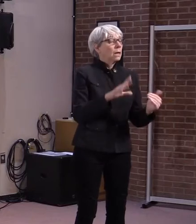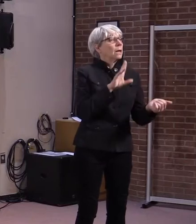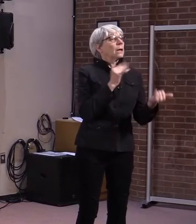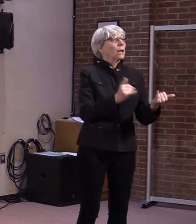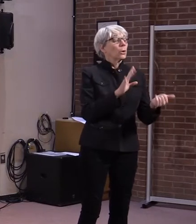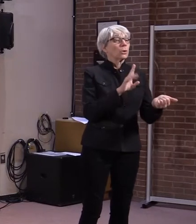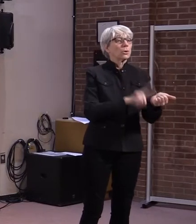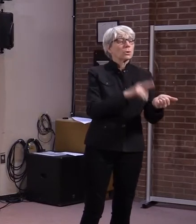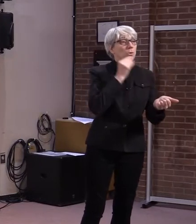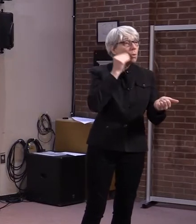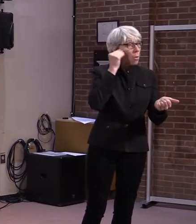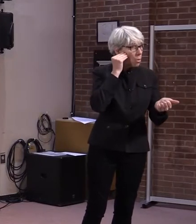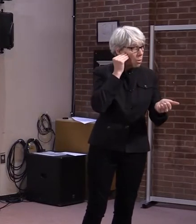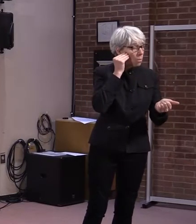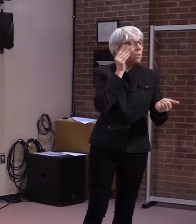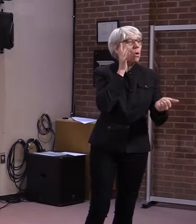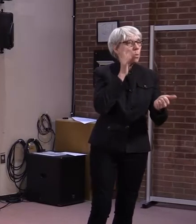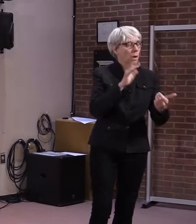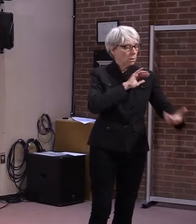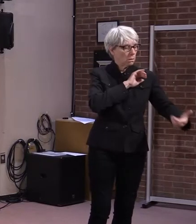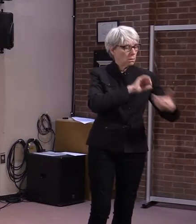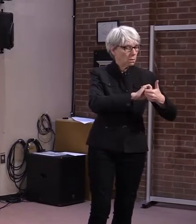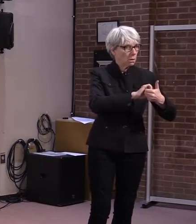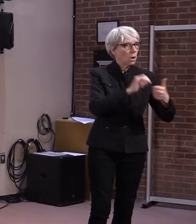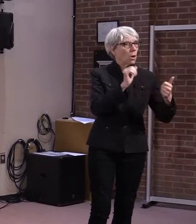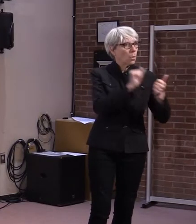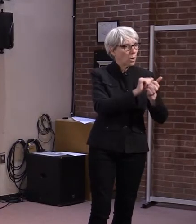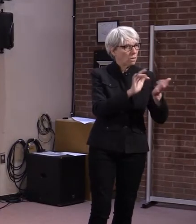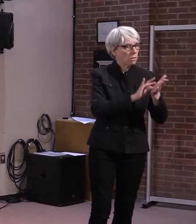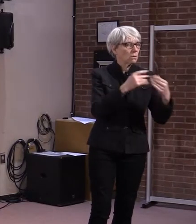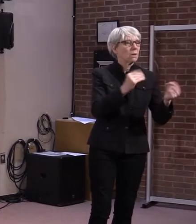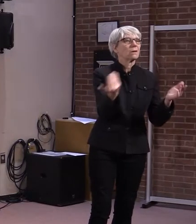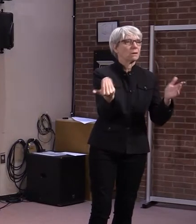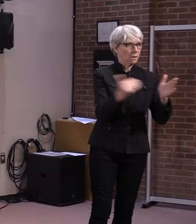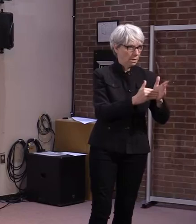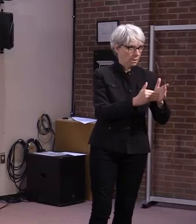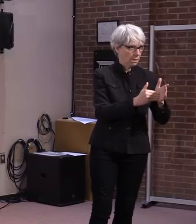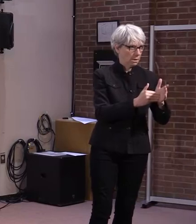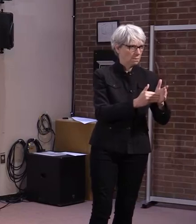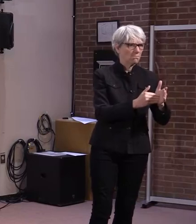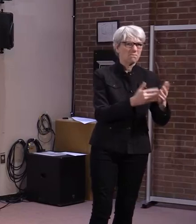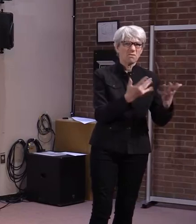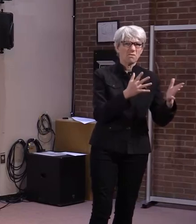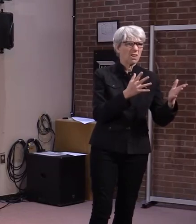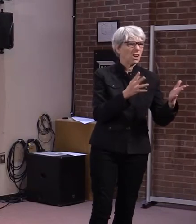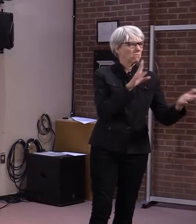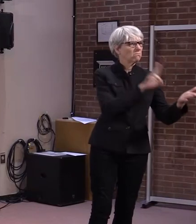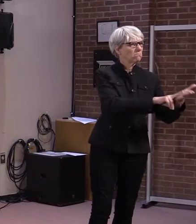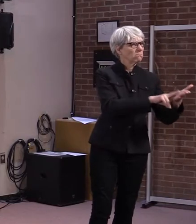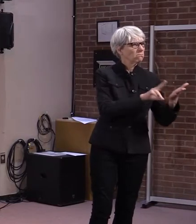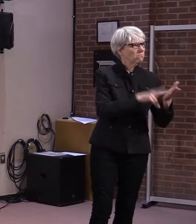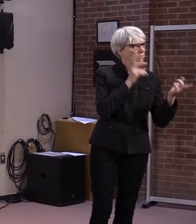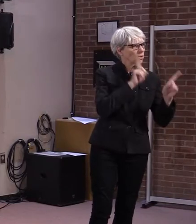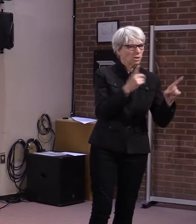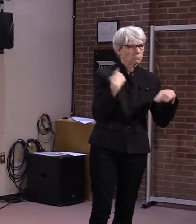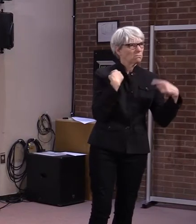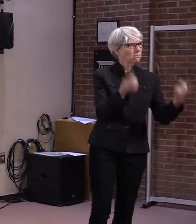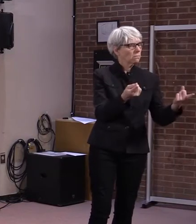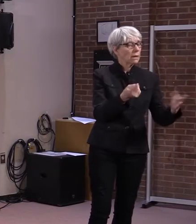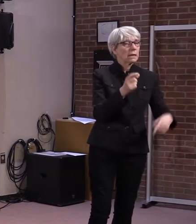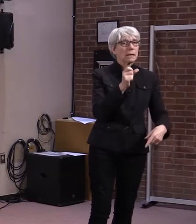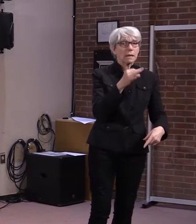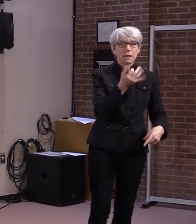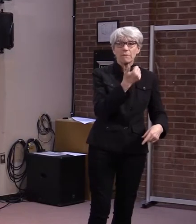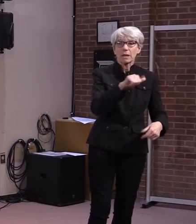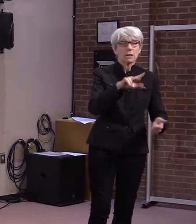be partnering with pharmacies. Most already have a pharmacy relationship. If they have difficulty in